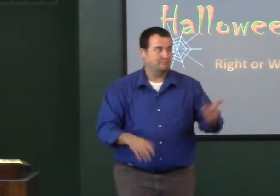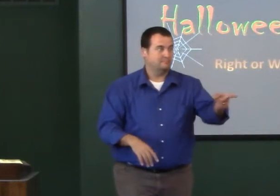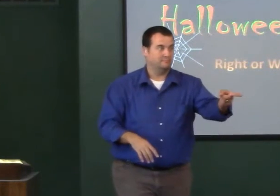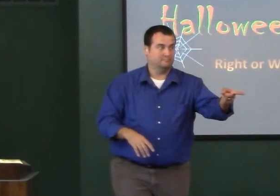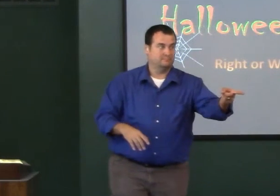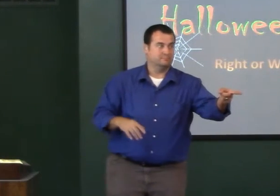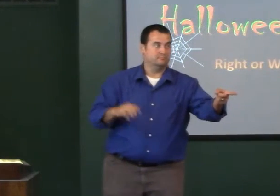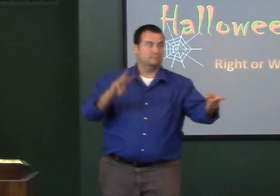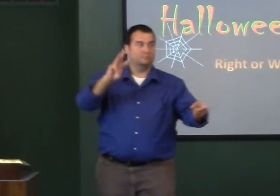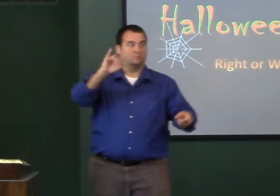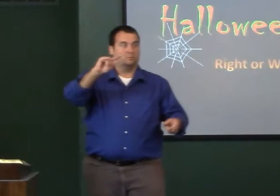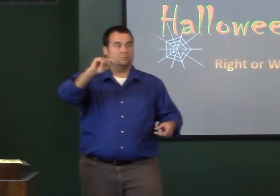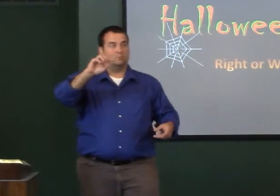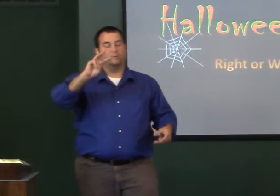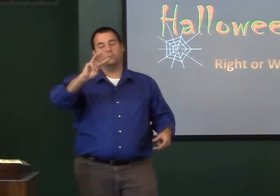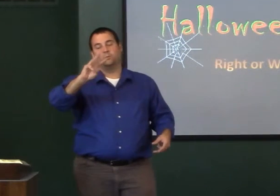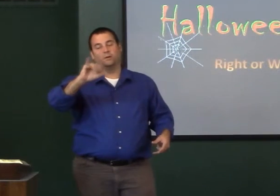Have you noticed this?